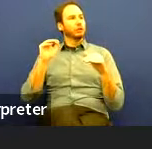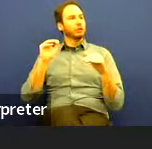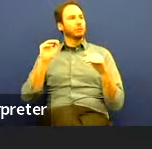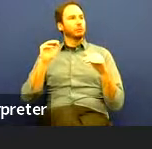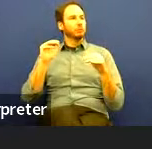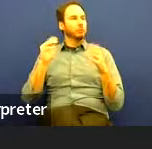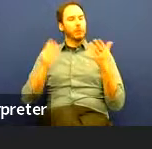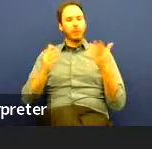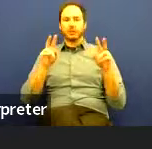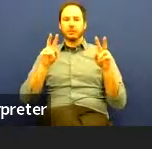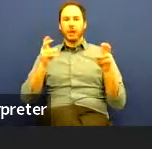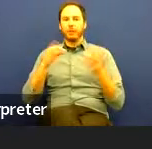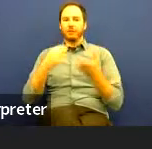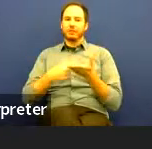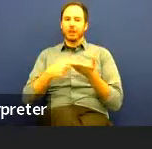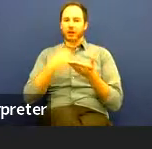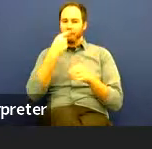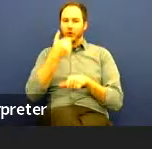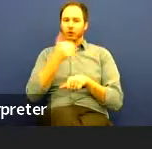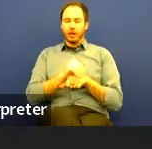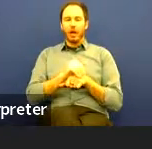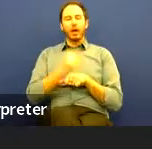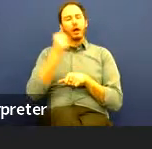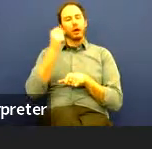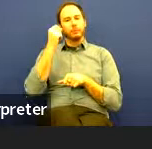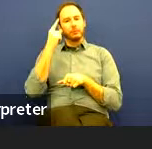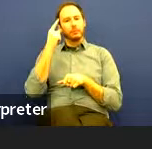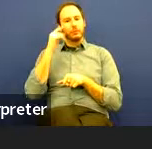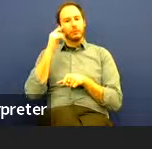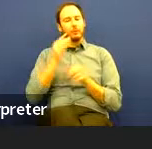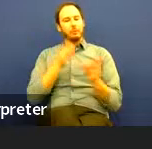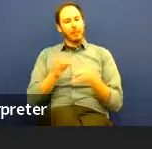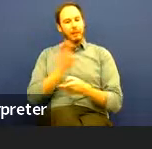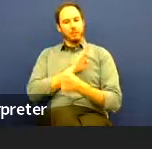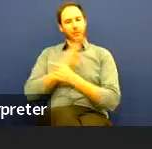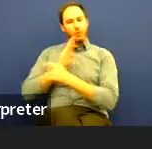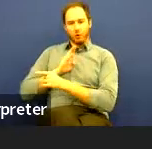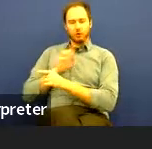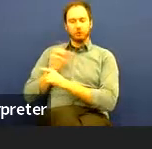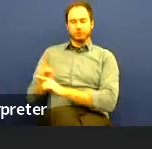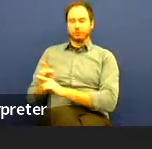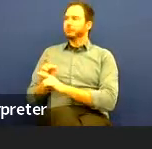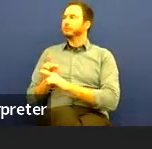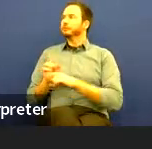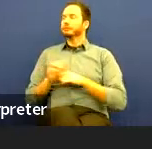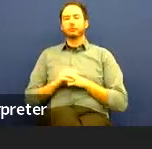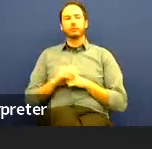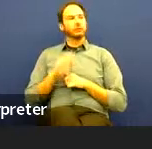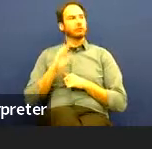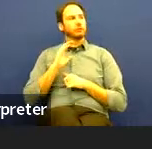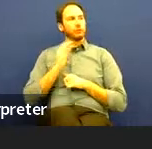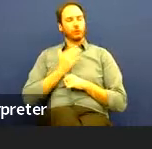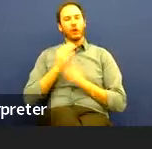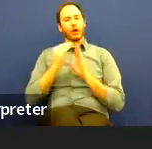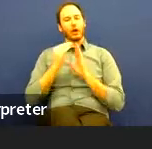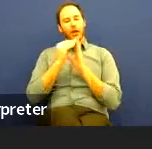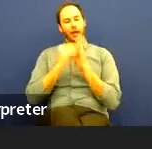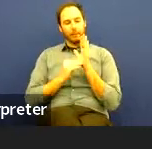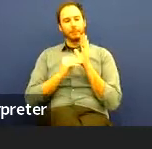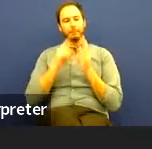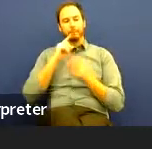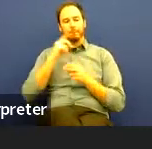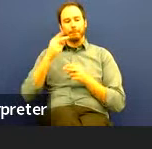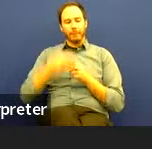of discussion with the planning board as well. Our application does